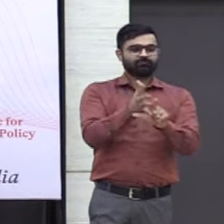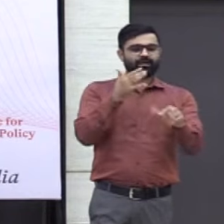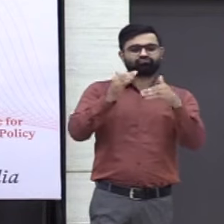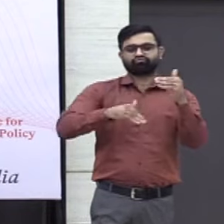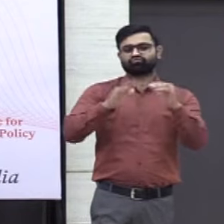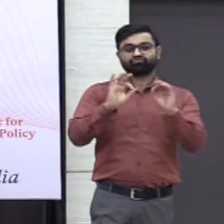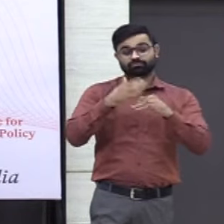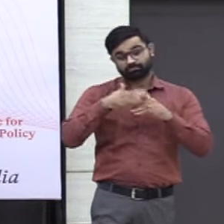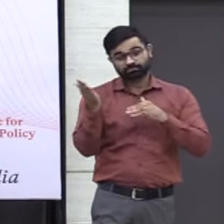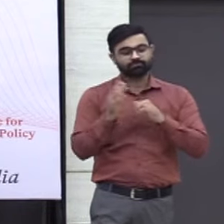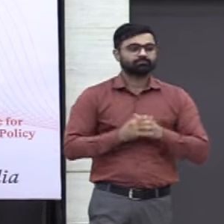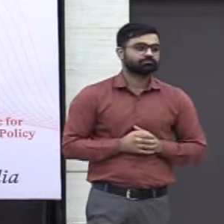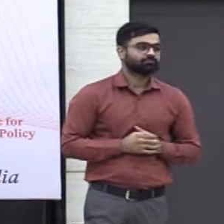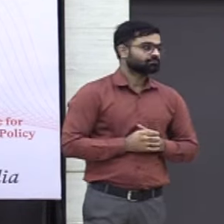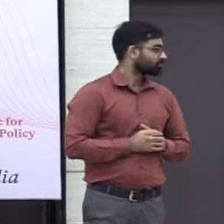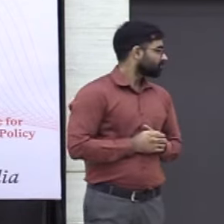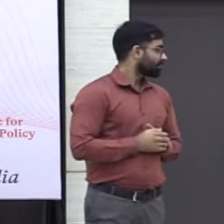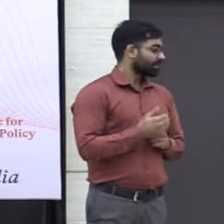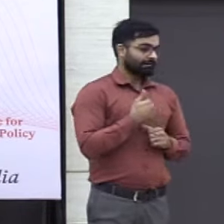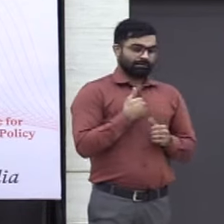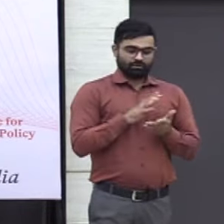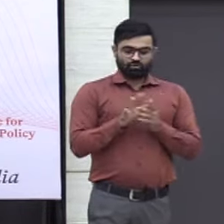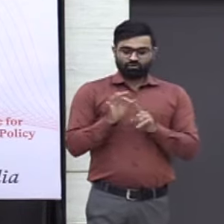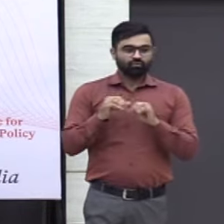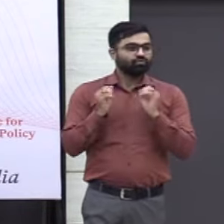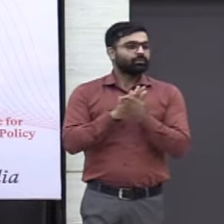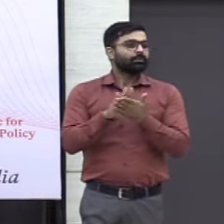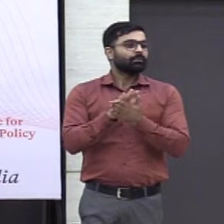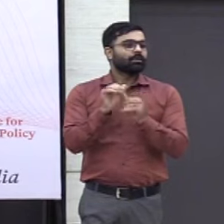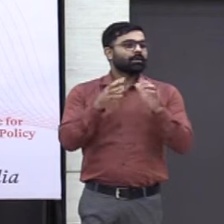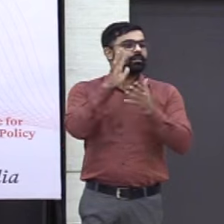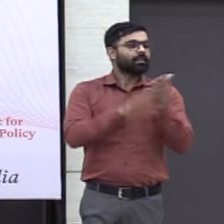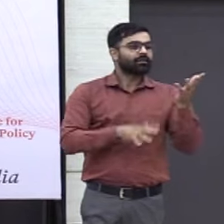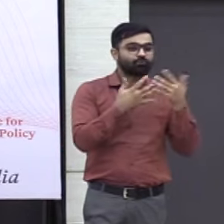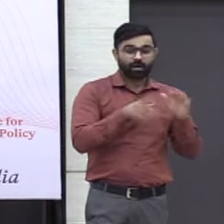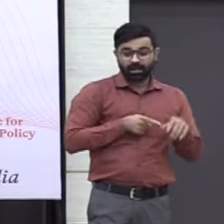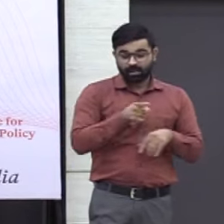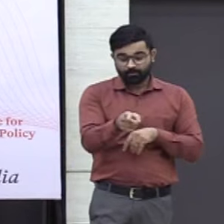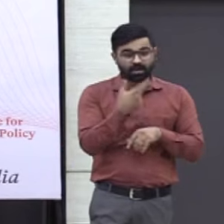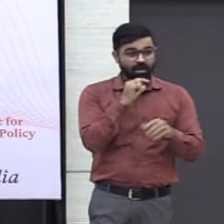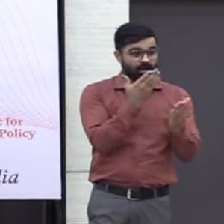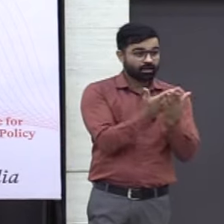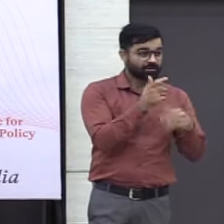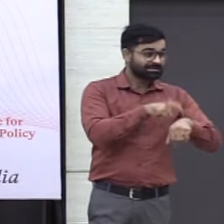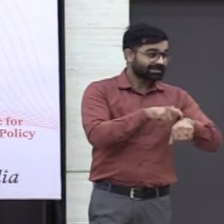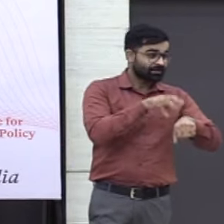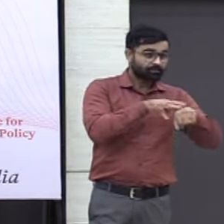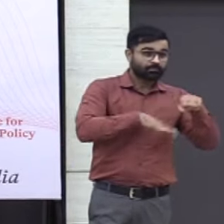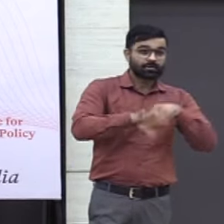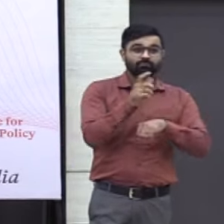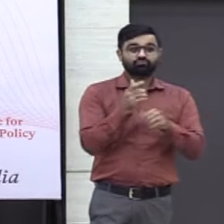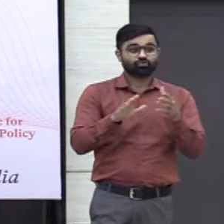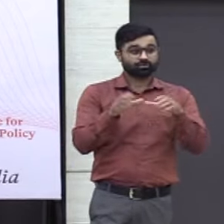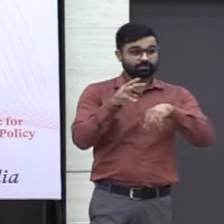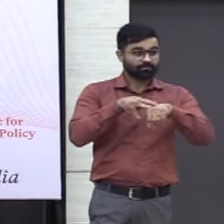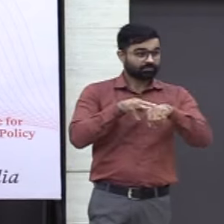5 years. So I have not done any act. An allegation in the complaint is that I am a member of the organized